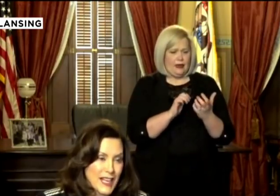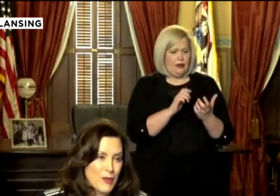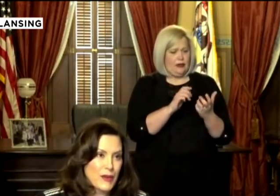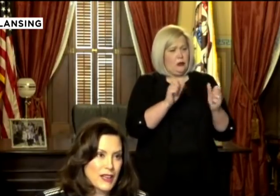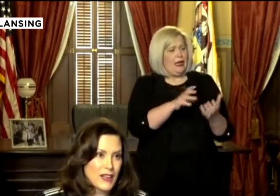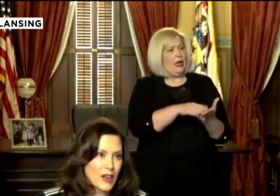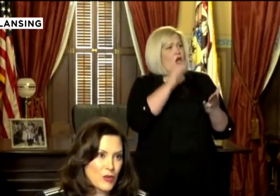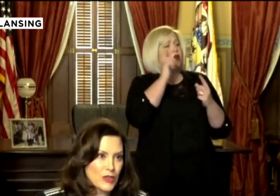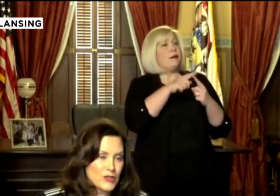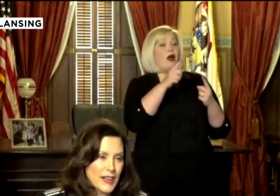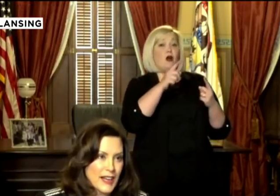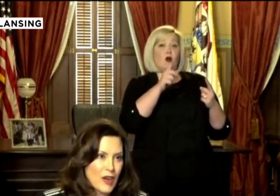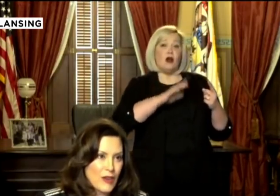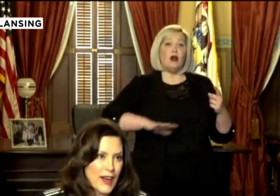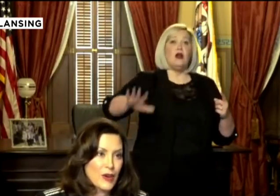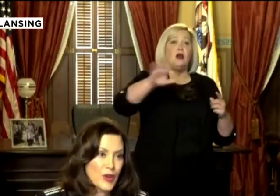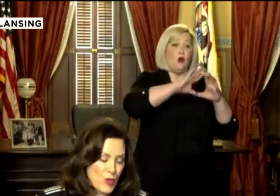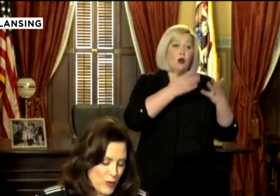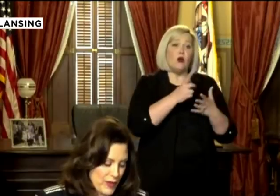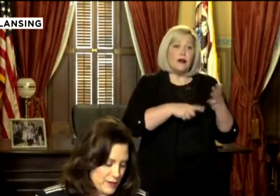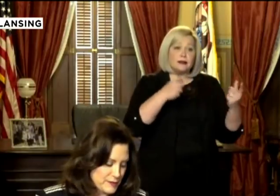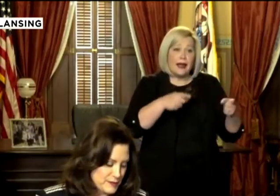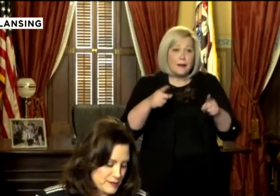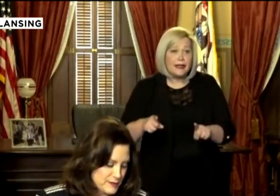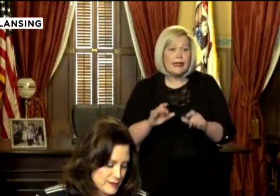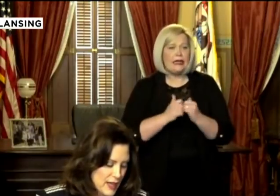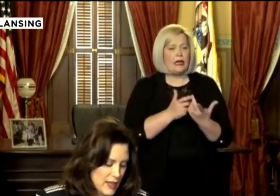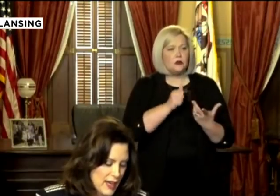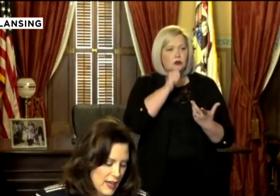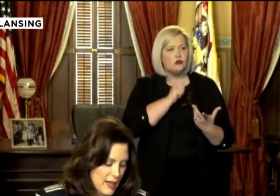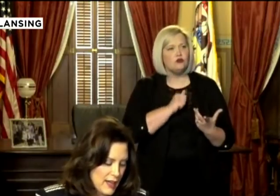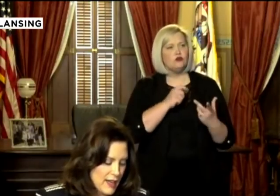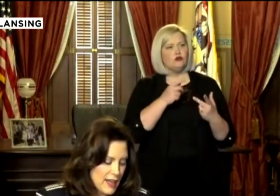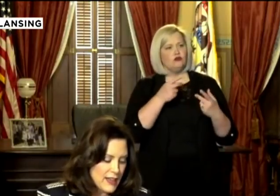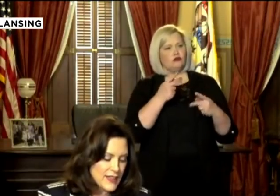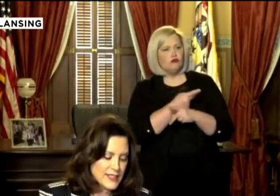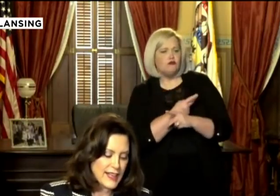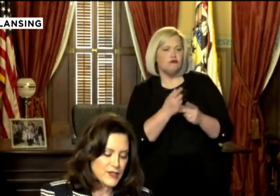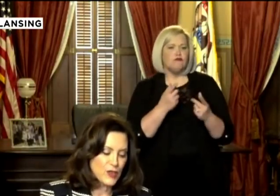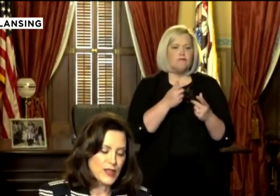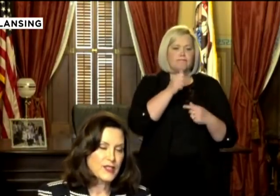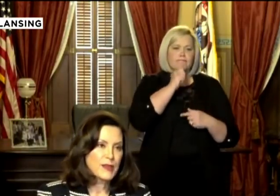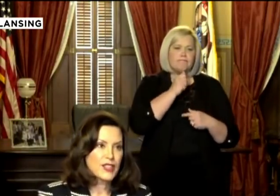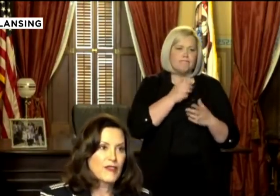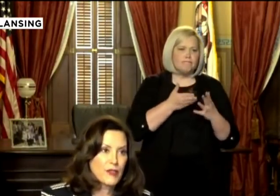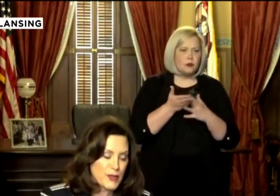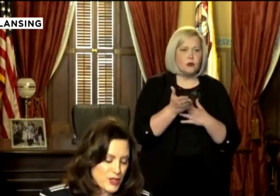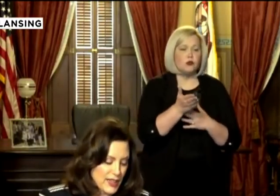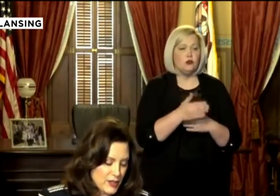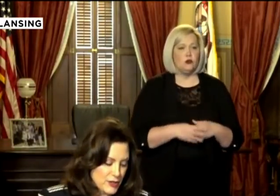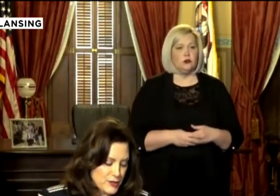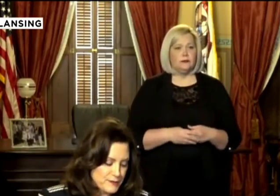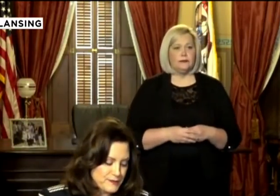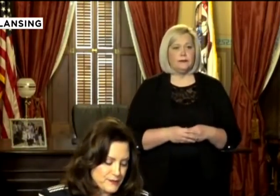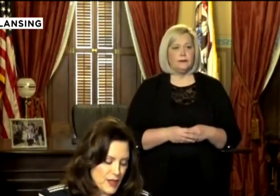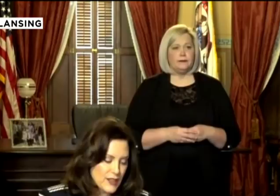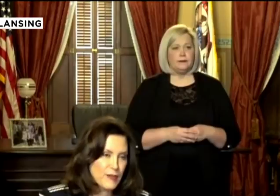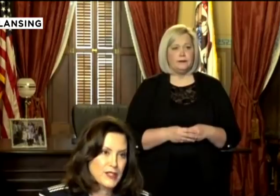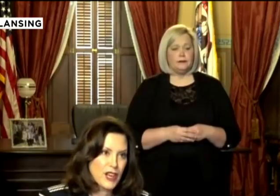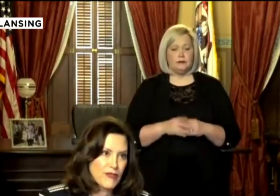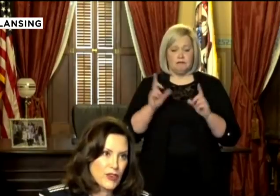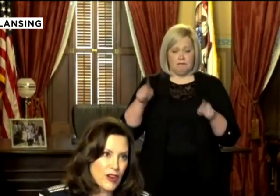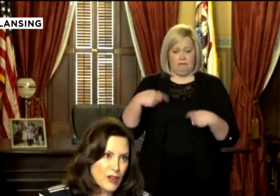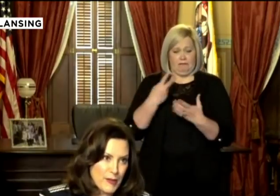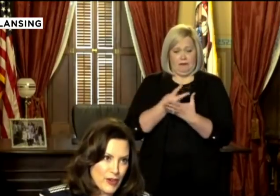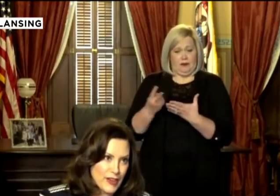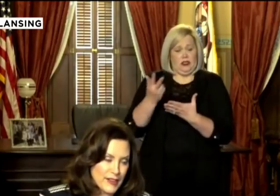learn about what is happening in our world right now and how to cope with it. These last few weeks have been tough for Michiganders.